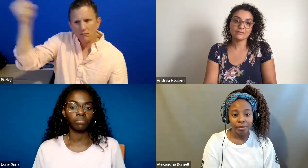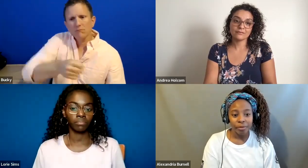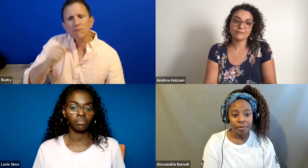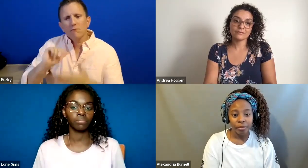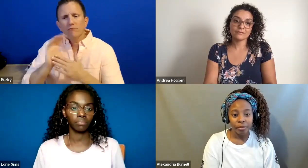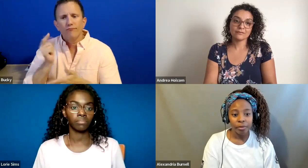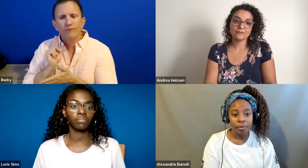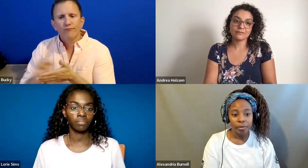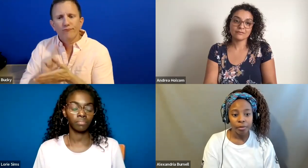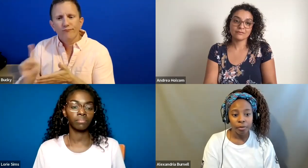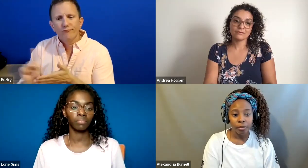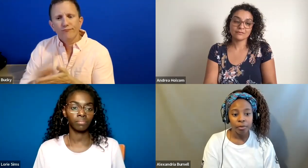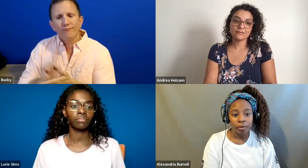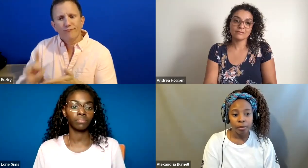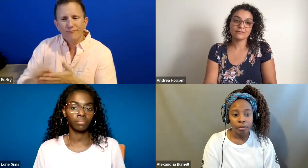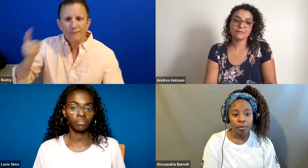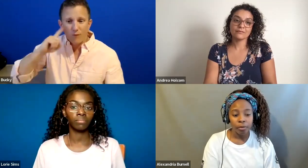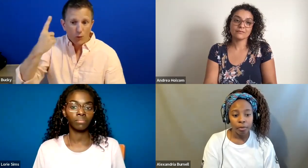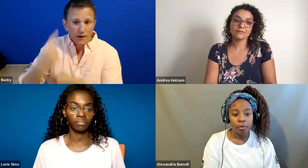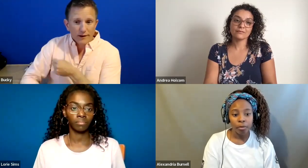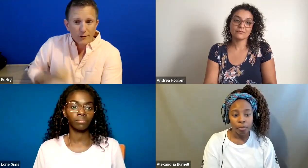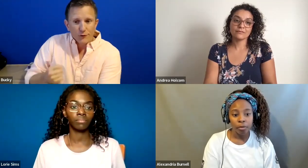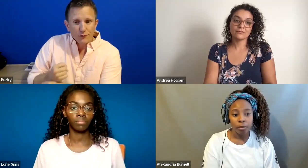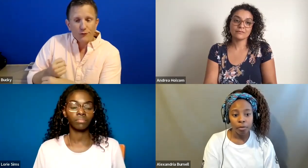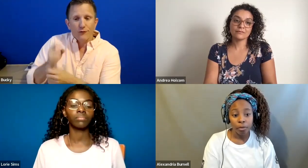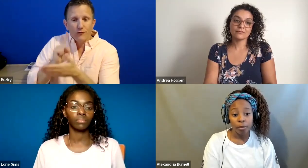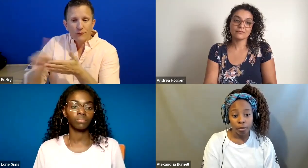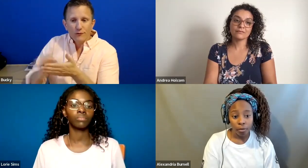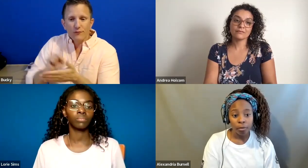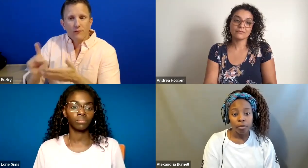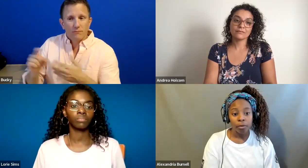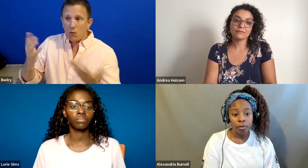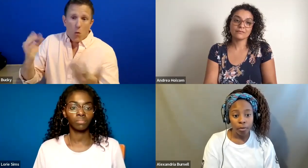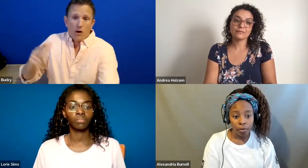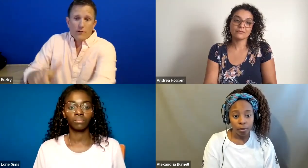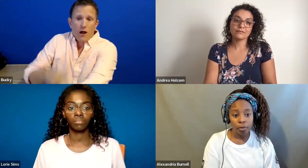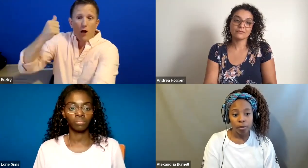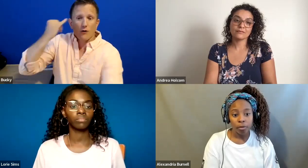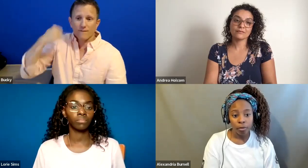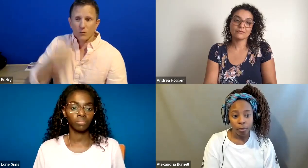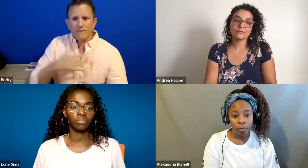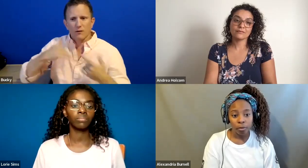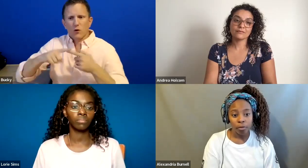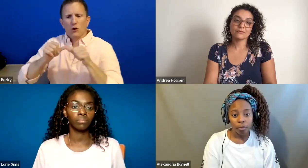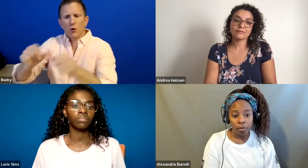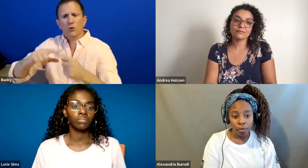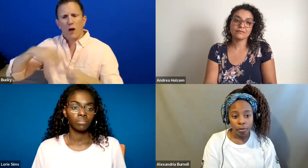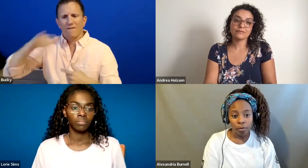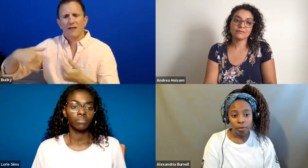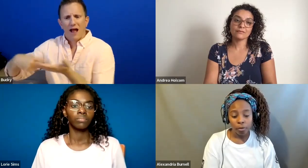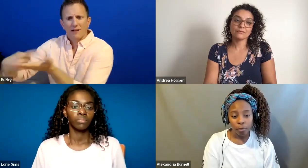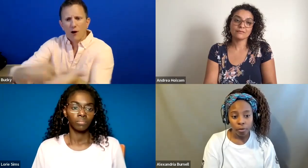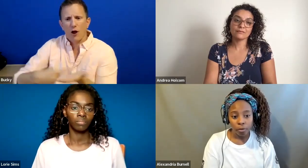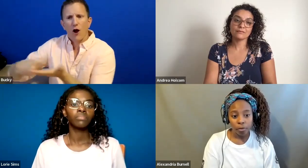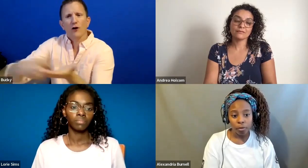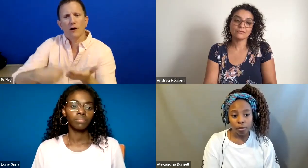to work. What we're really looking at is getting someone every single week for the next year, every single week, and maybe even